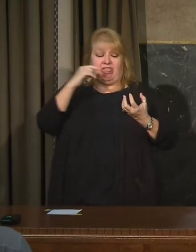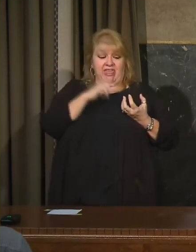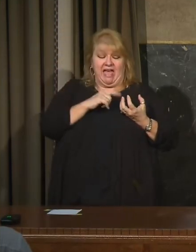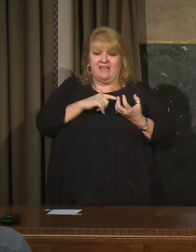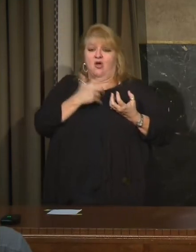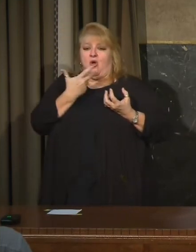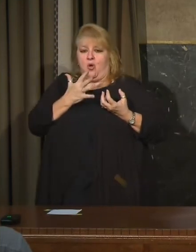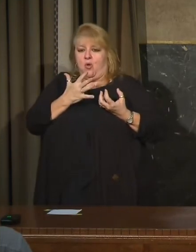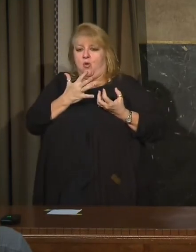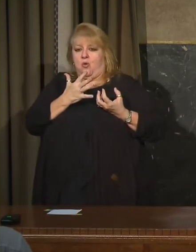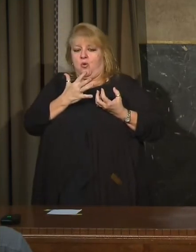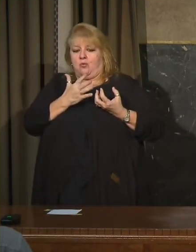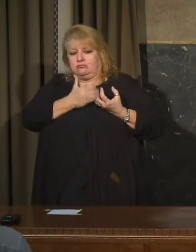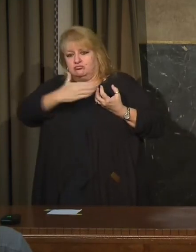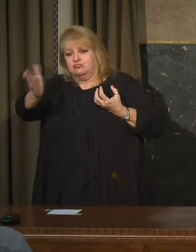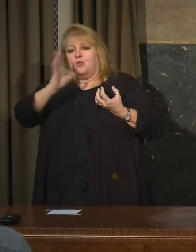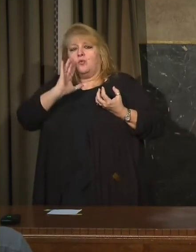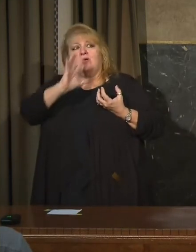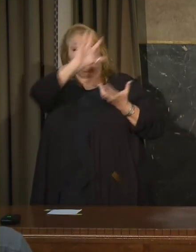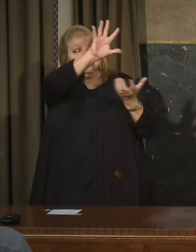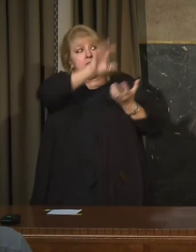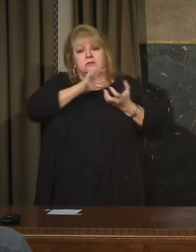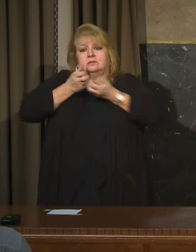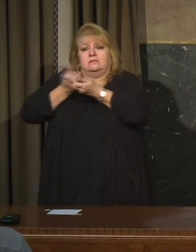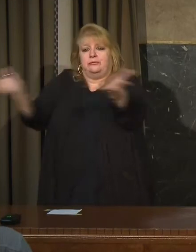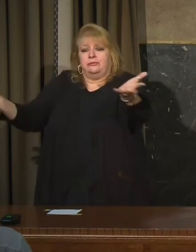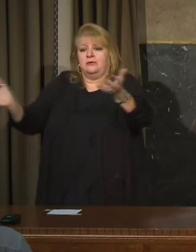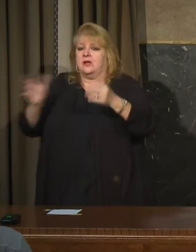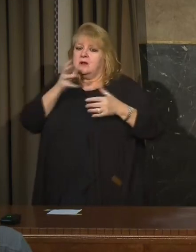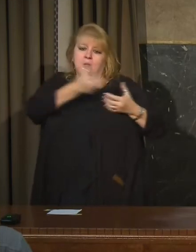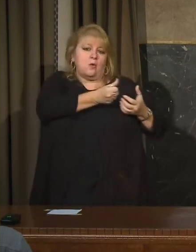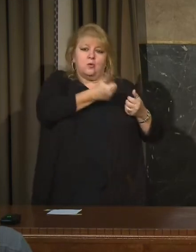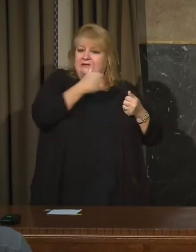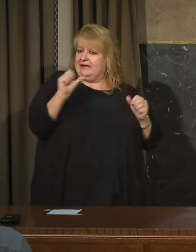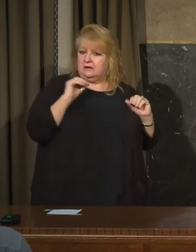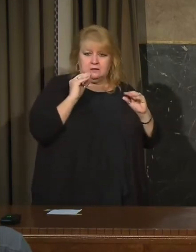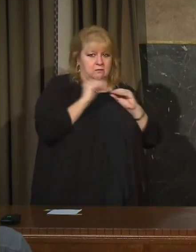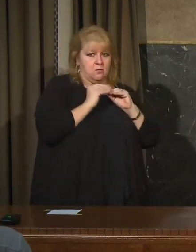is all, from this point forward, going to be pushed out immediately.